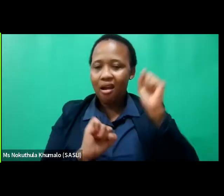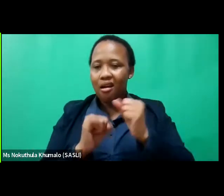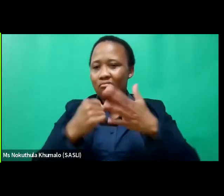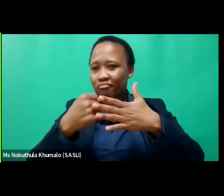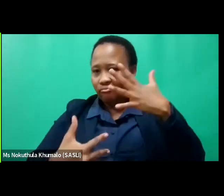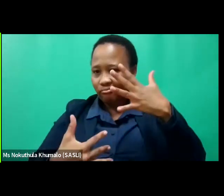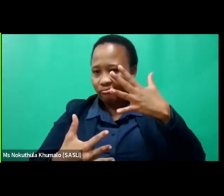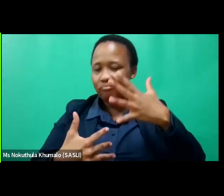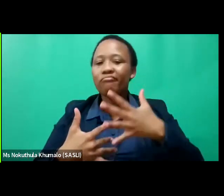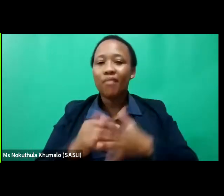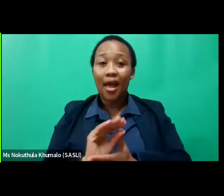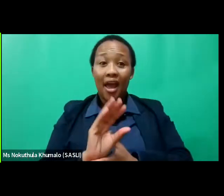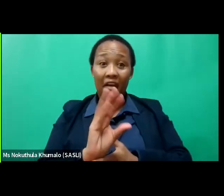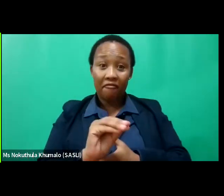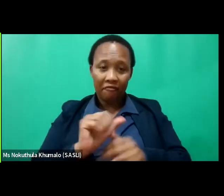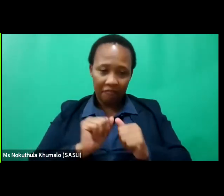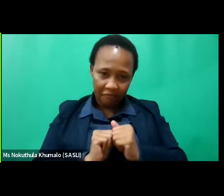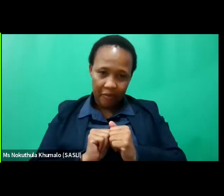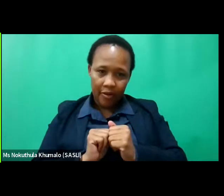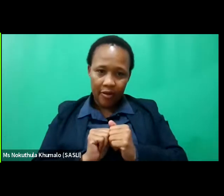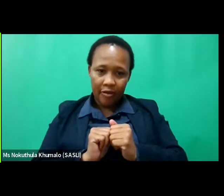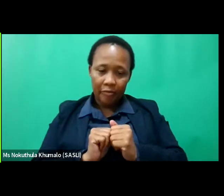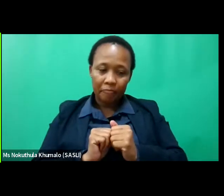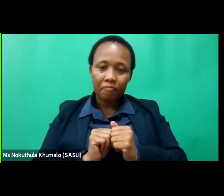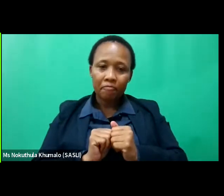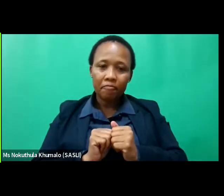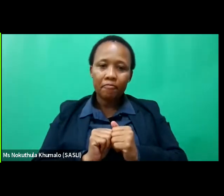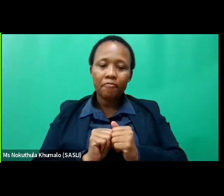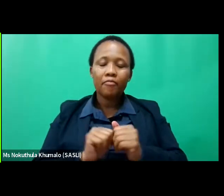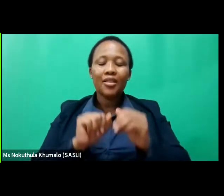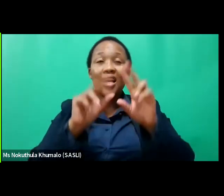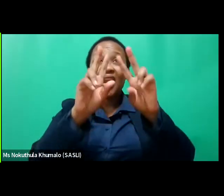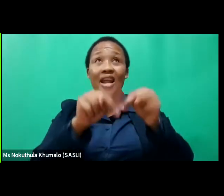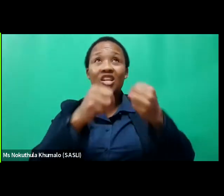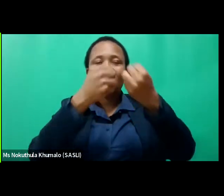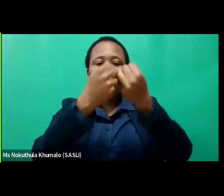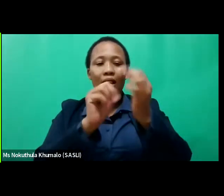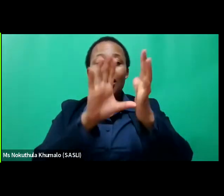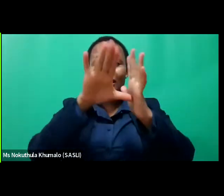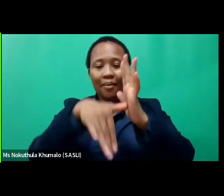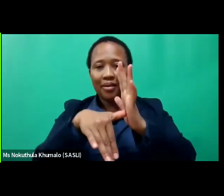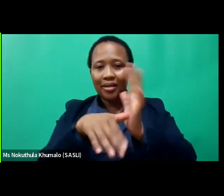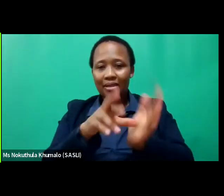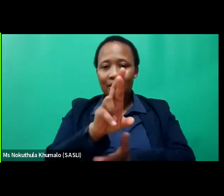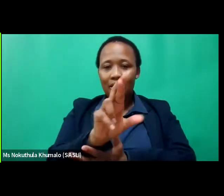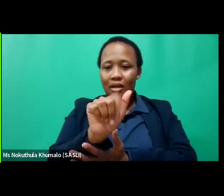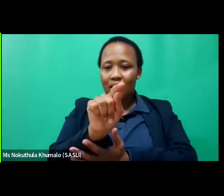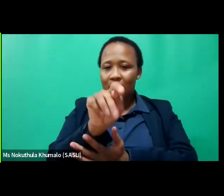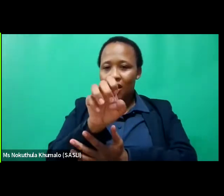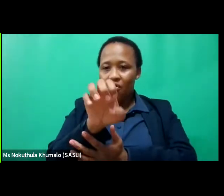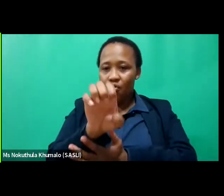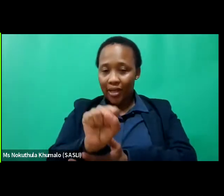If you look at the national disability prevalence rate in South Africa of 7.5,